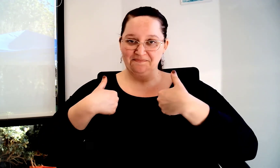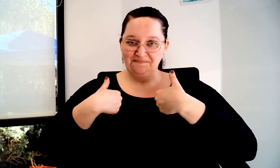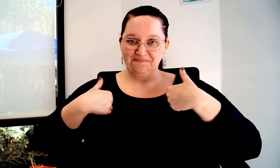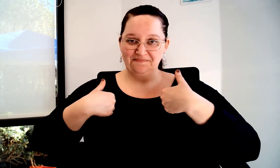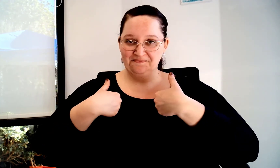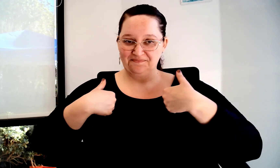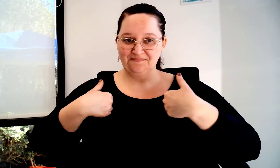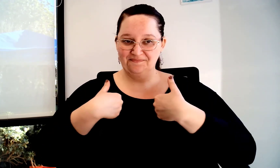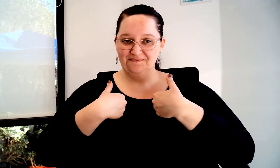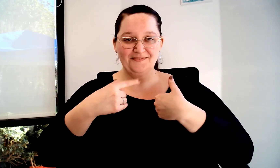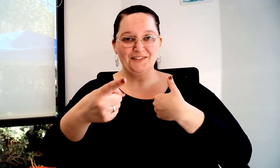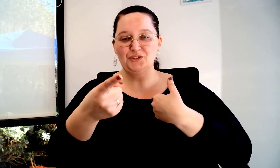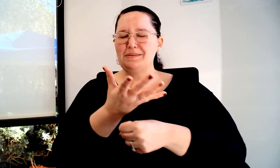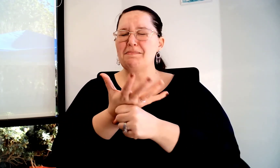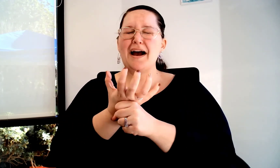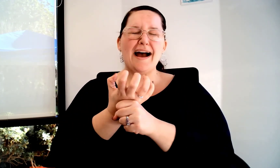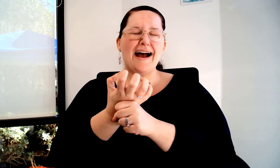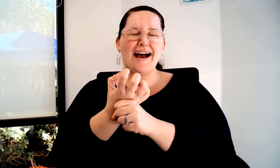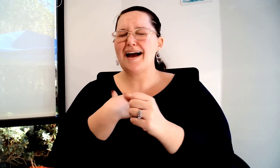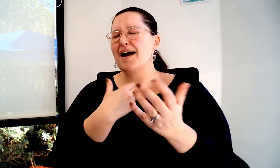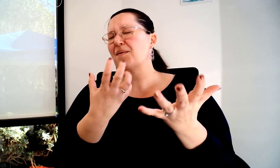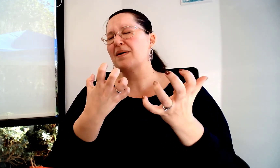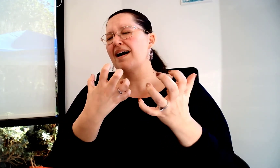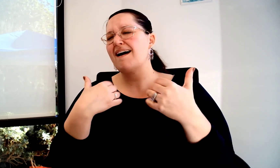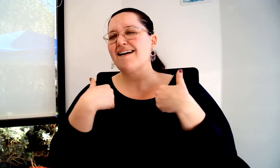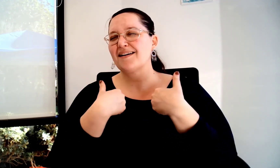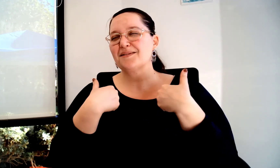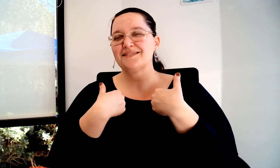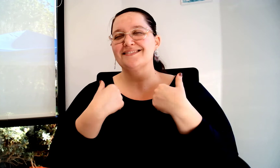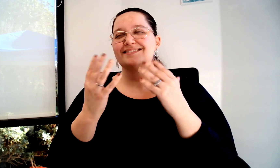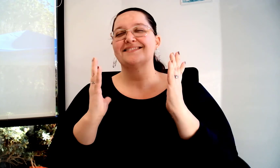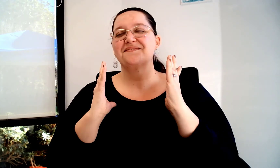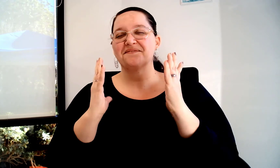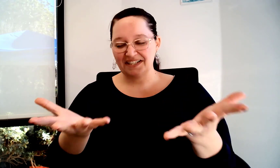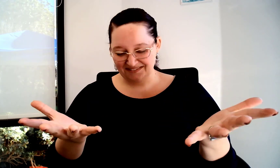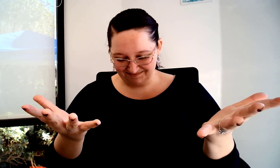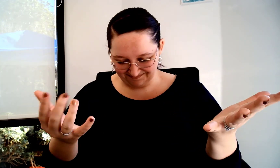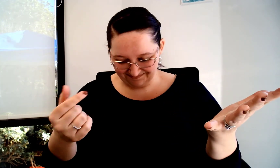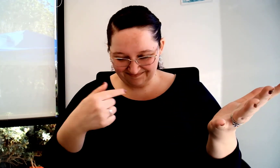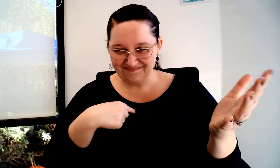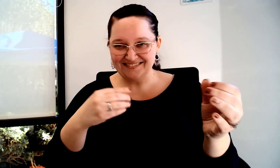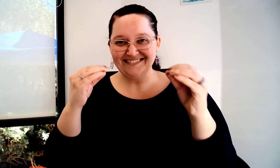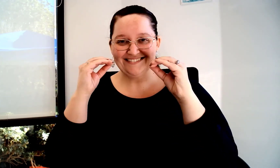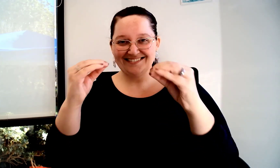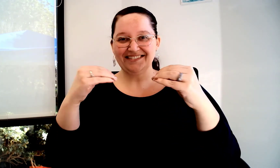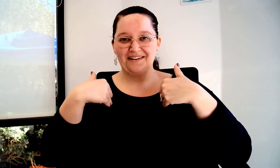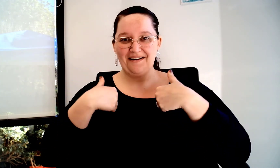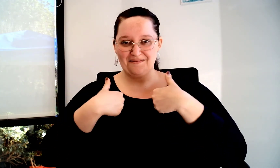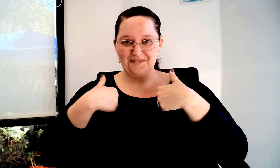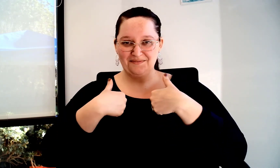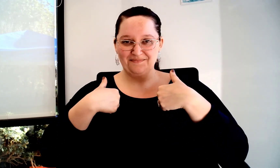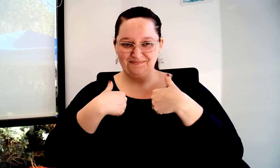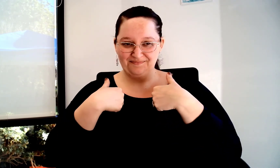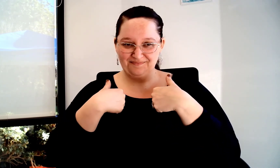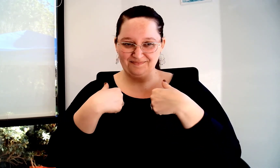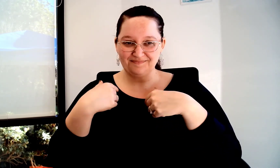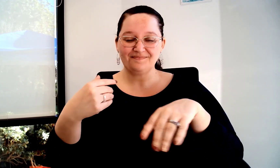for animals. You begged me, please, please, we want some animals. Fine, I will teach you some